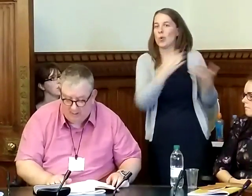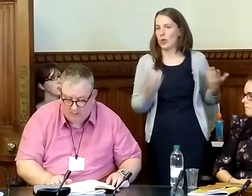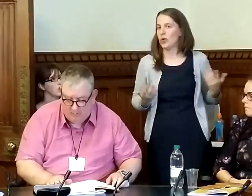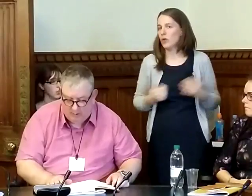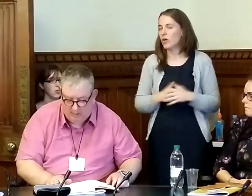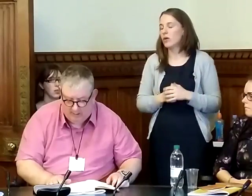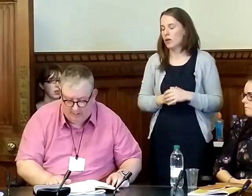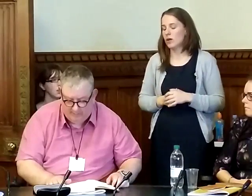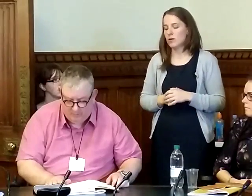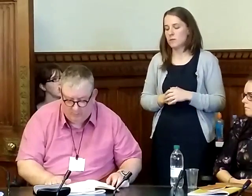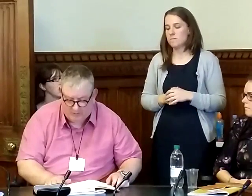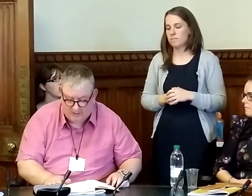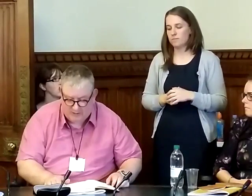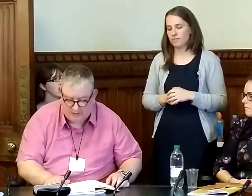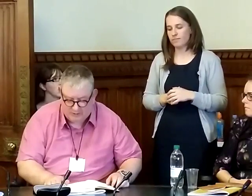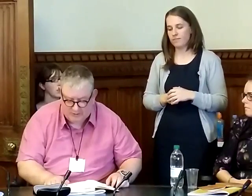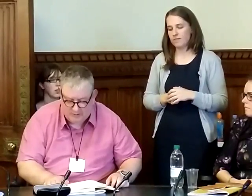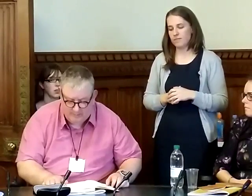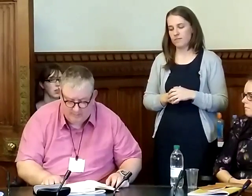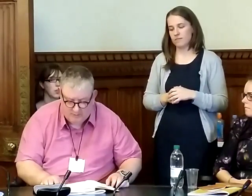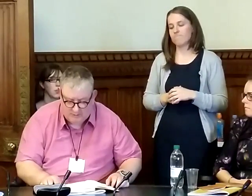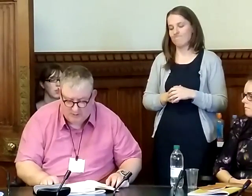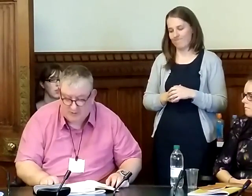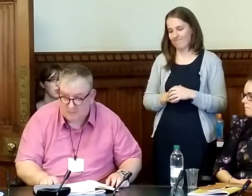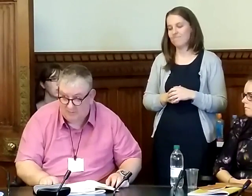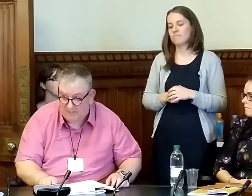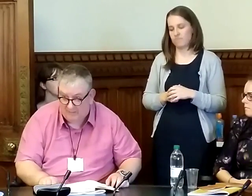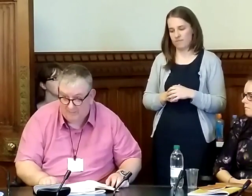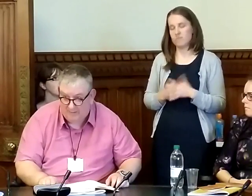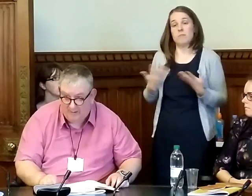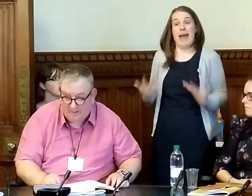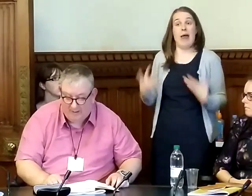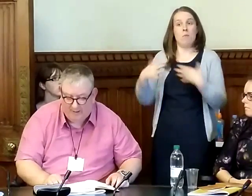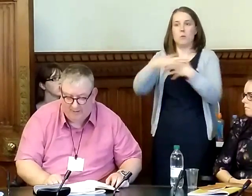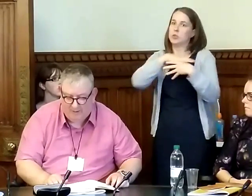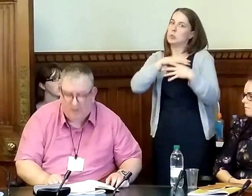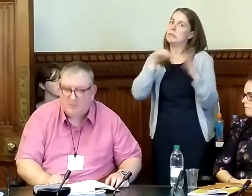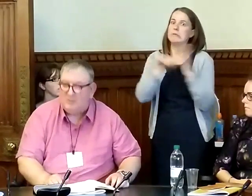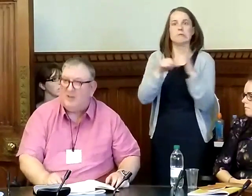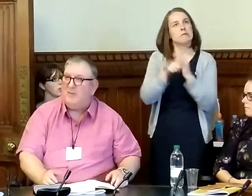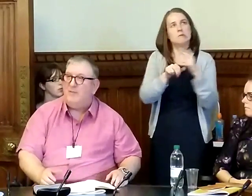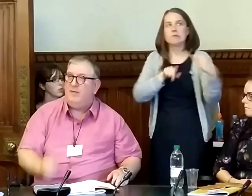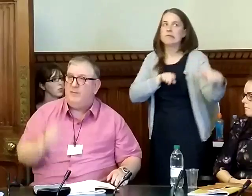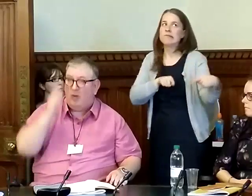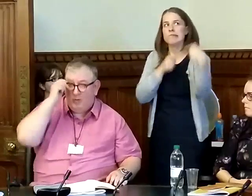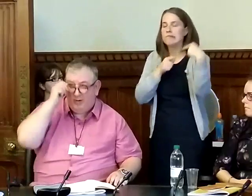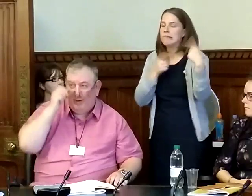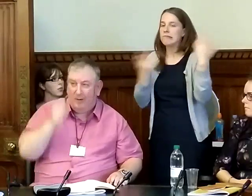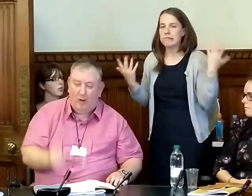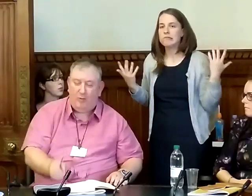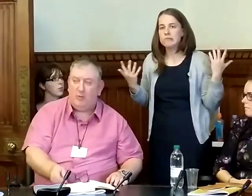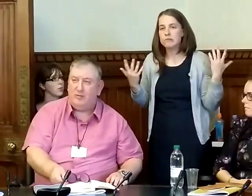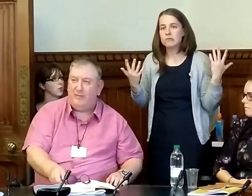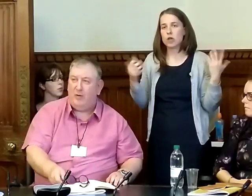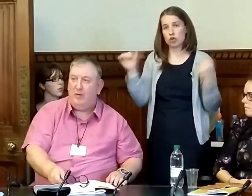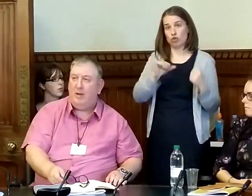of almost litigious situation with them. I was meant to have a review,